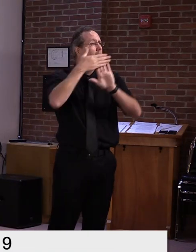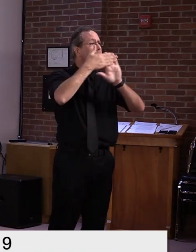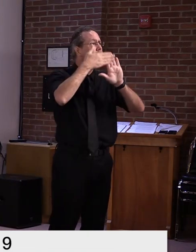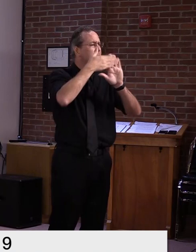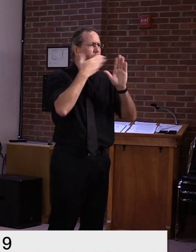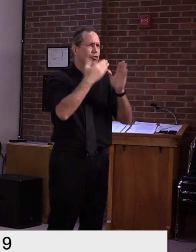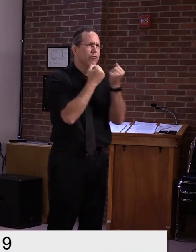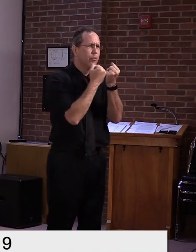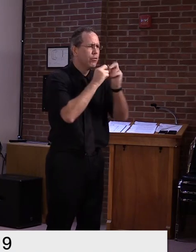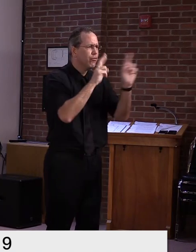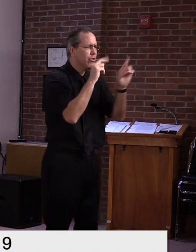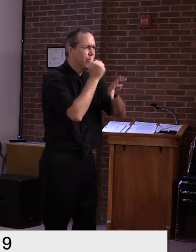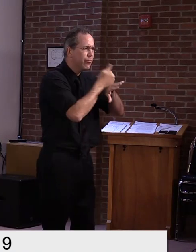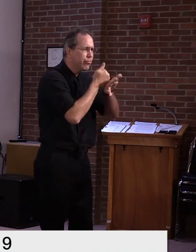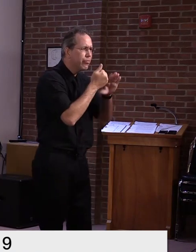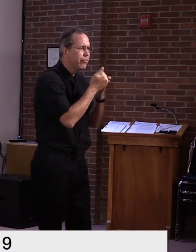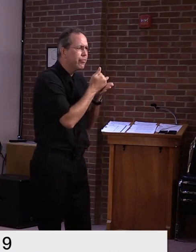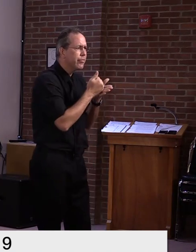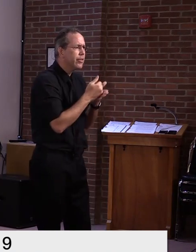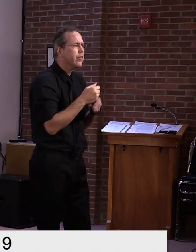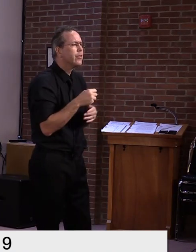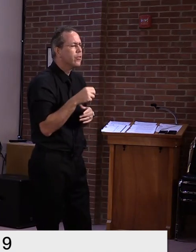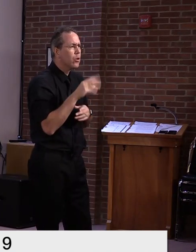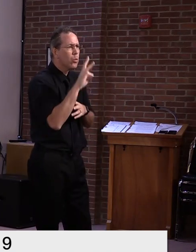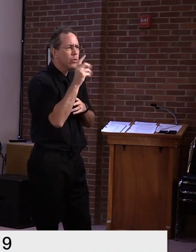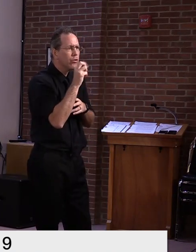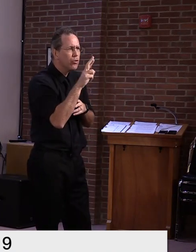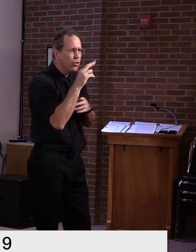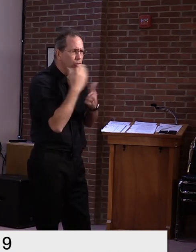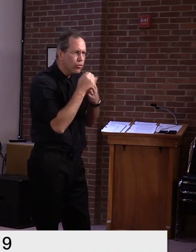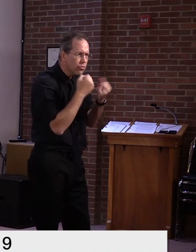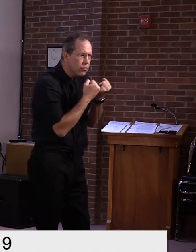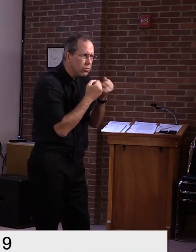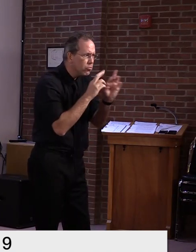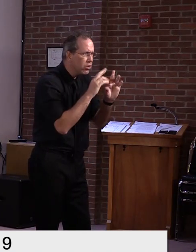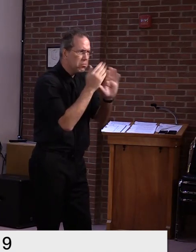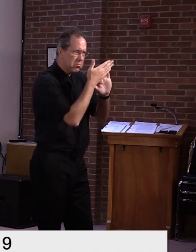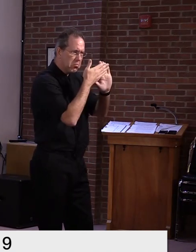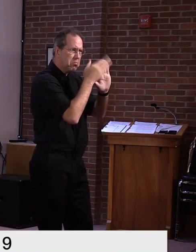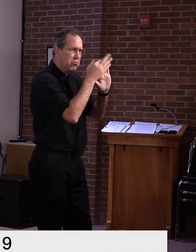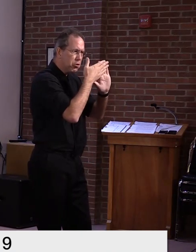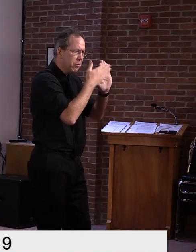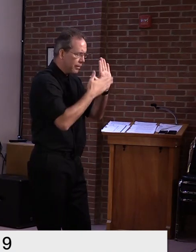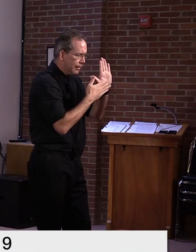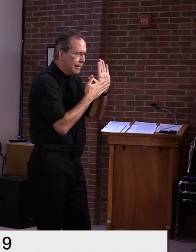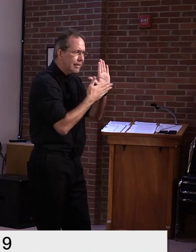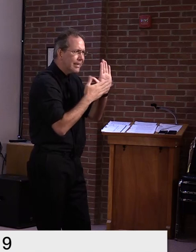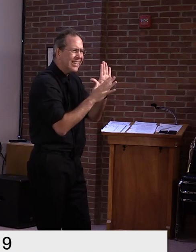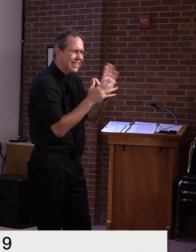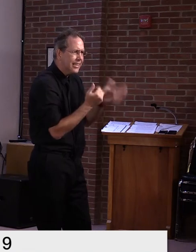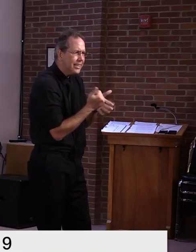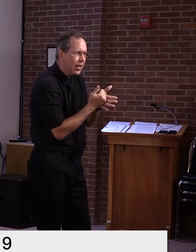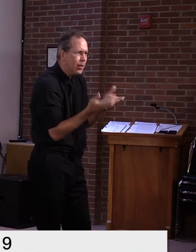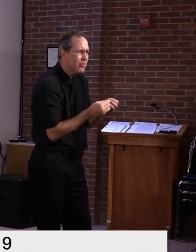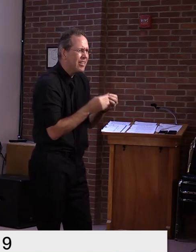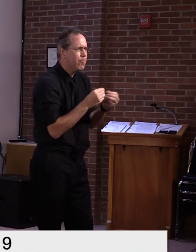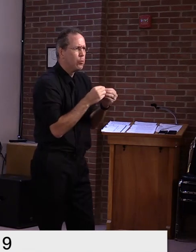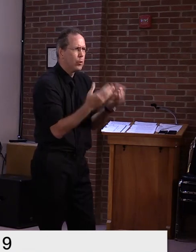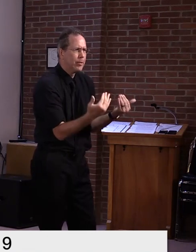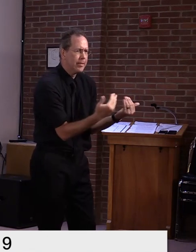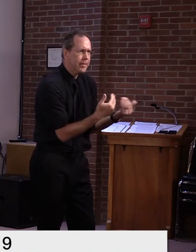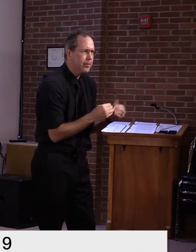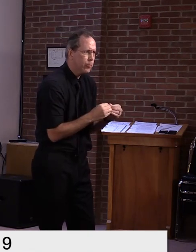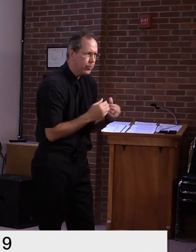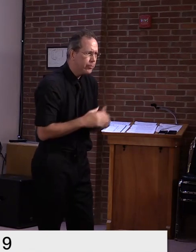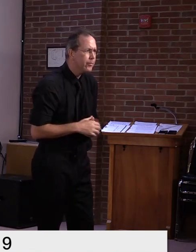soon as final approval and agreements are in place, we'll be able to offer more details in that. You talked about staffing, and I've heard this